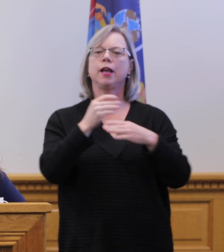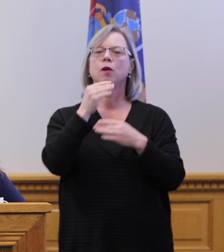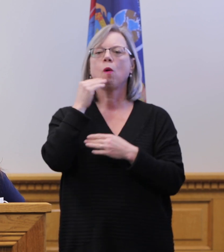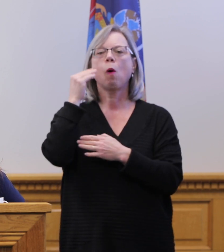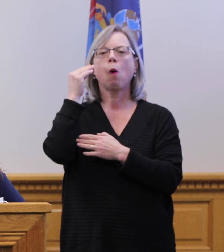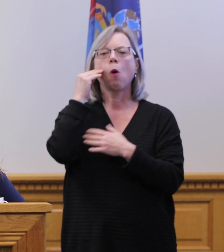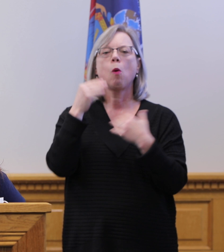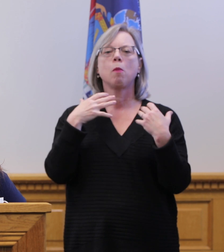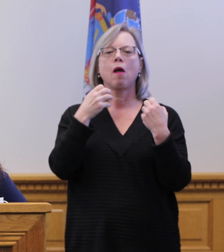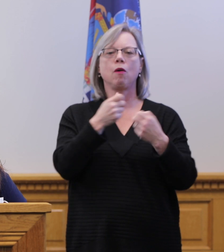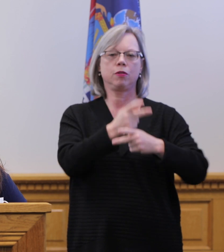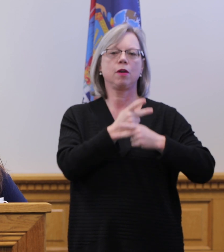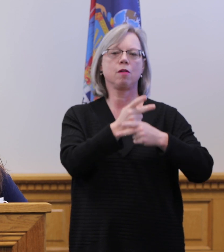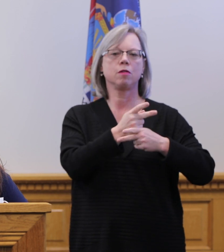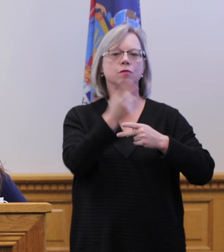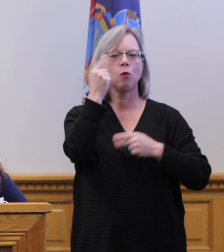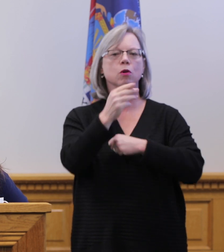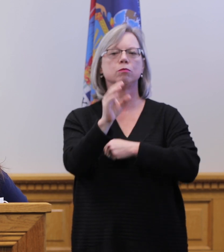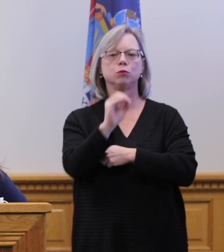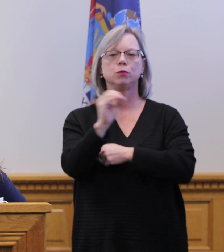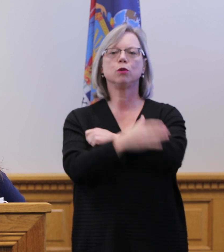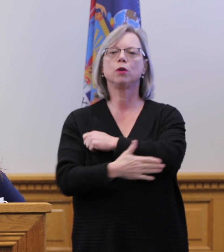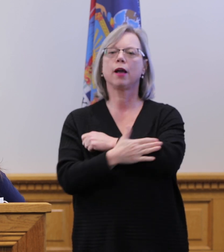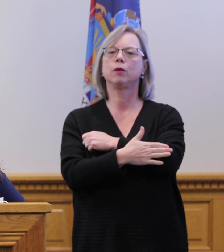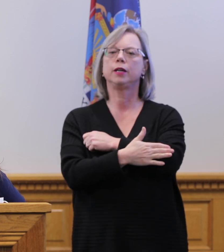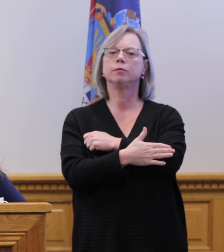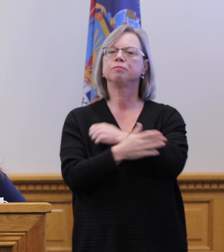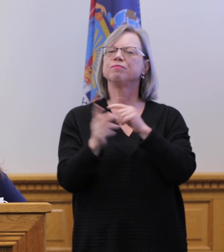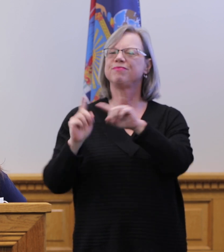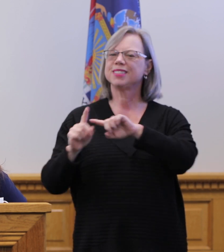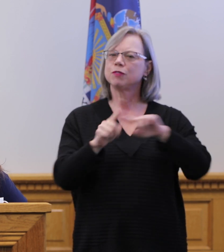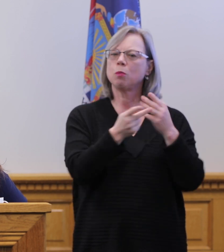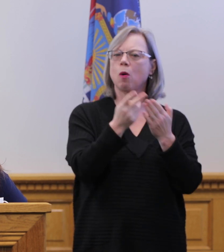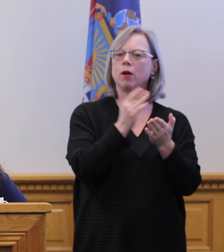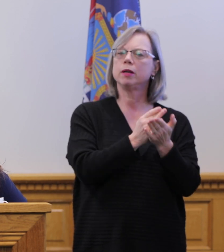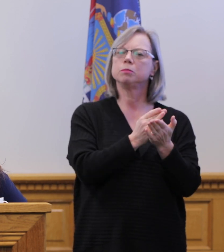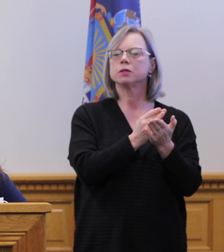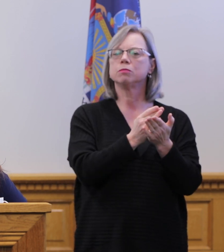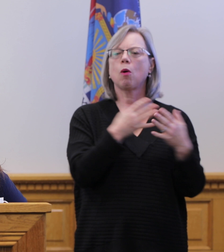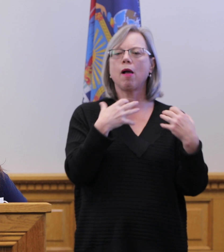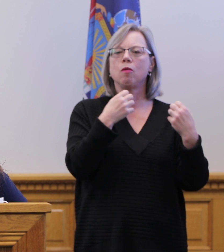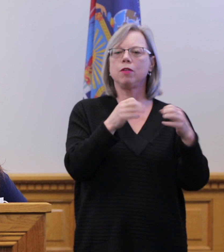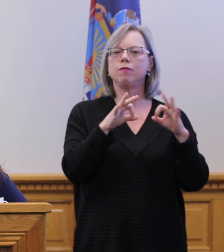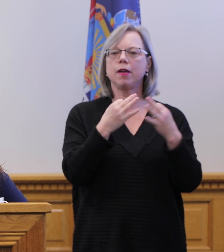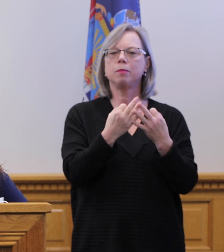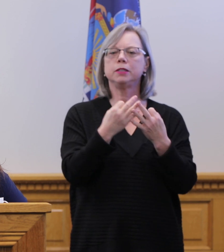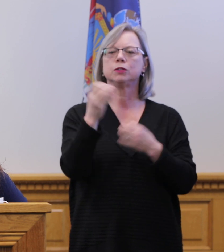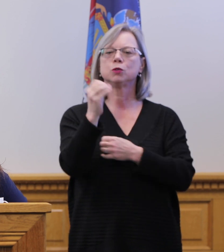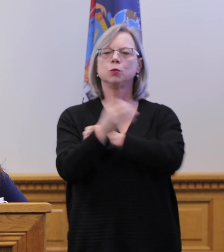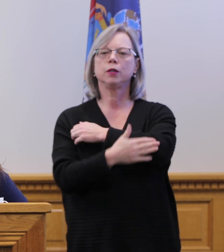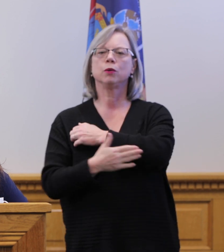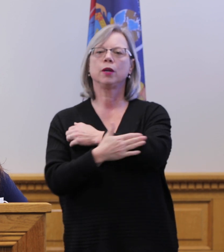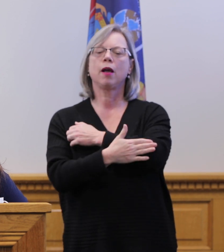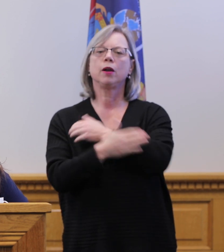Healthy Families Oswego County, preschool special education, maternal child health services, personal care assistance, and hospice